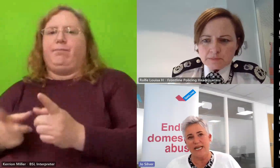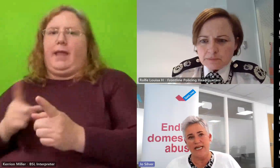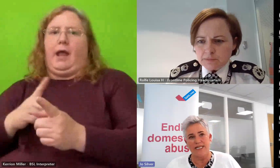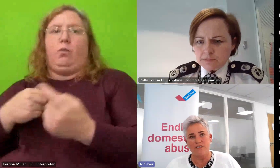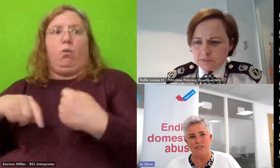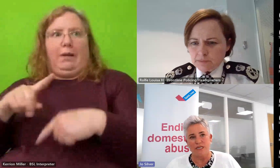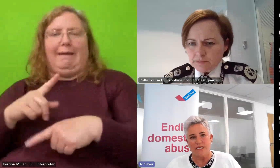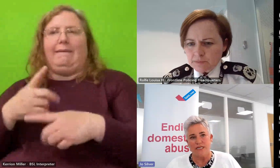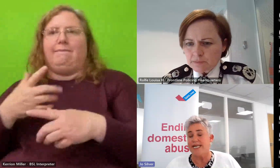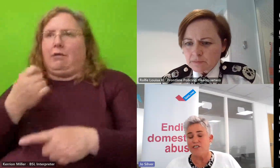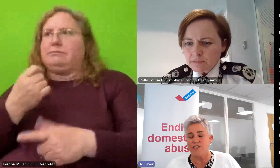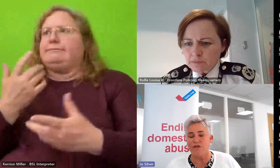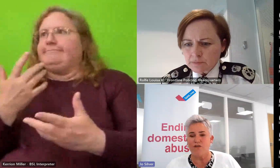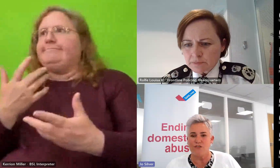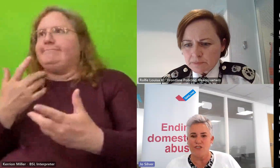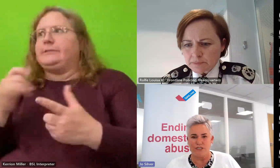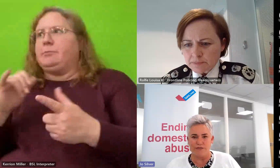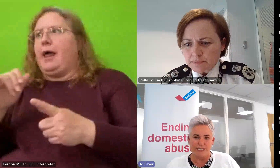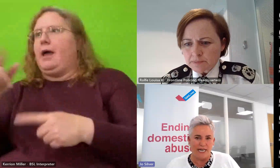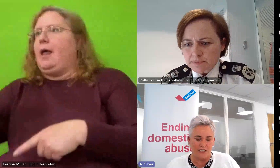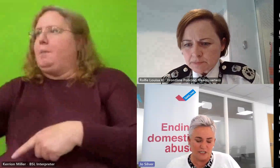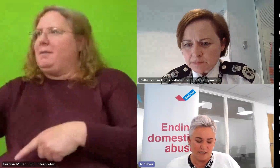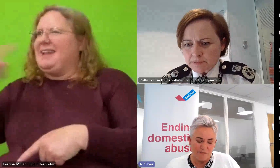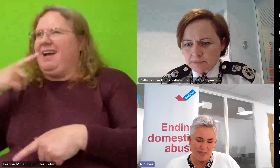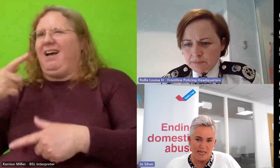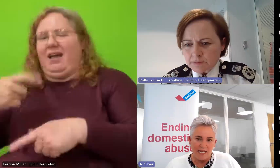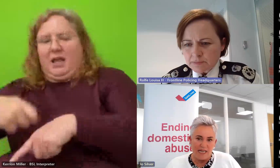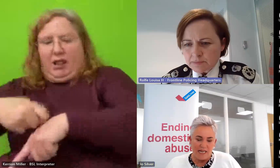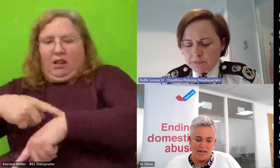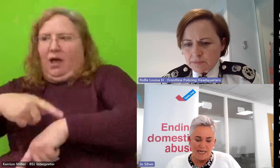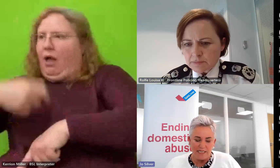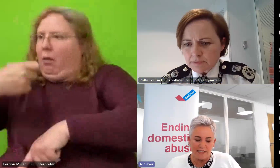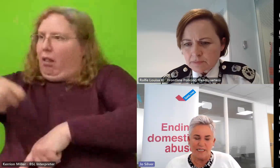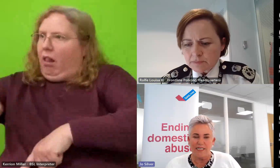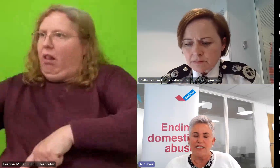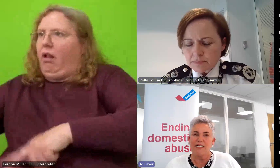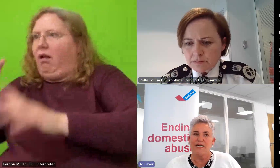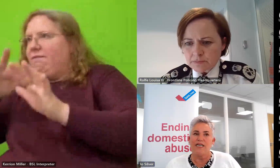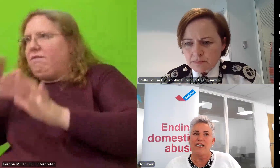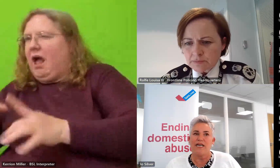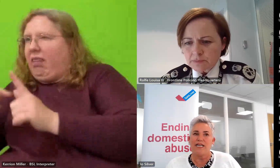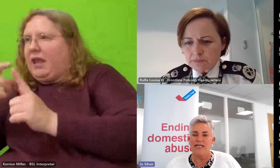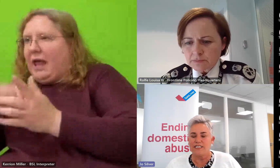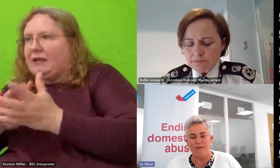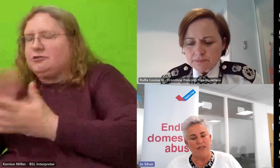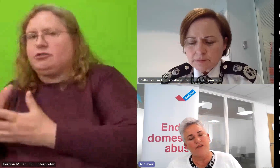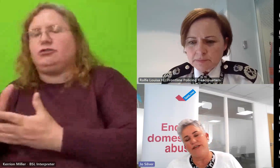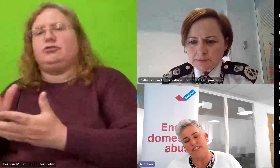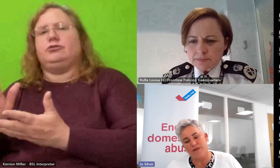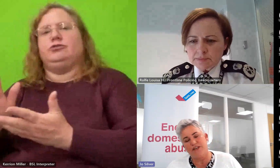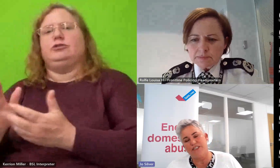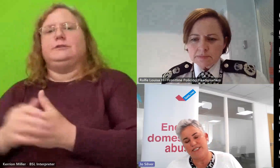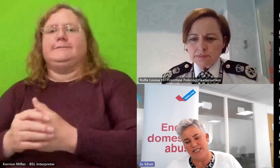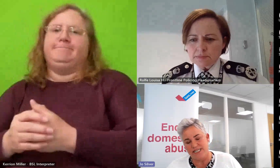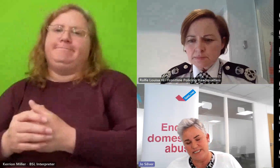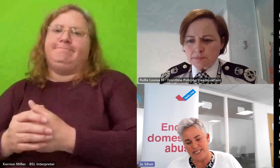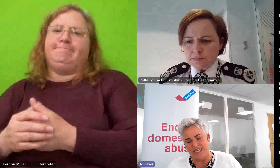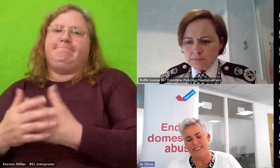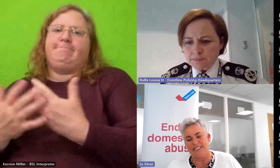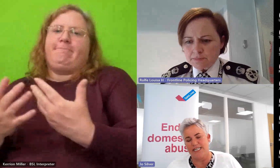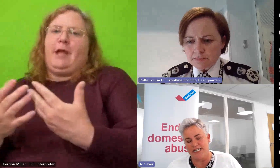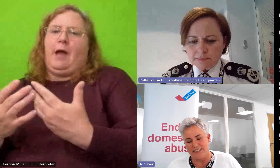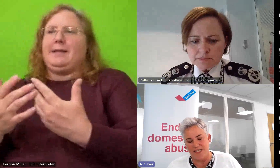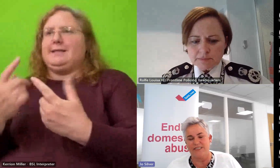people are saying this, it takes too long to do the Dash. And as an experienced person in